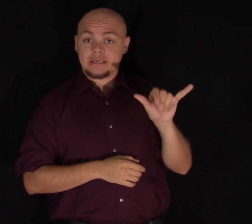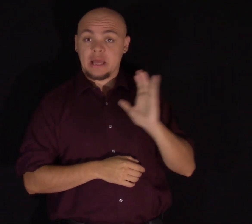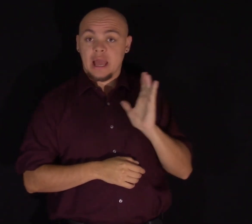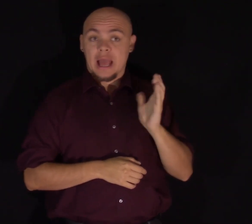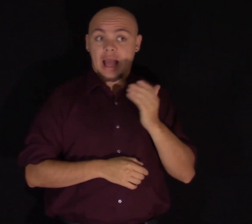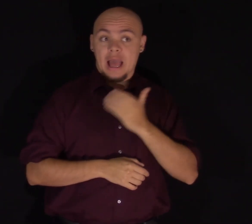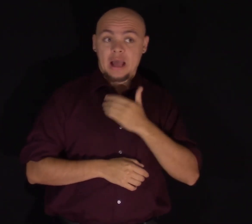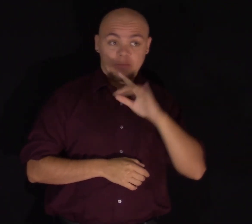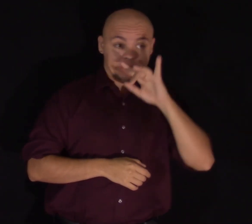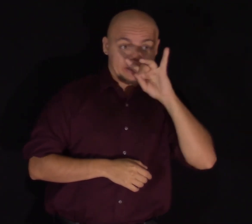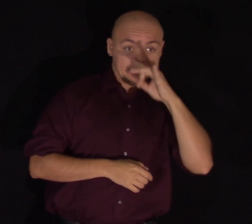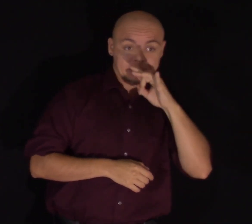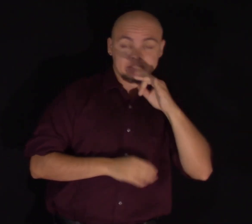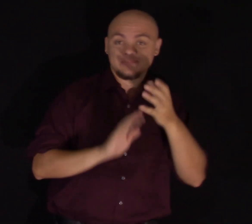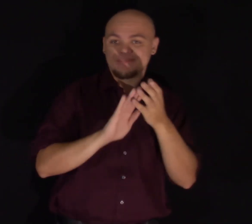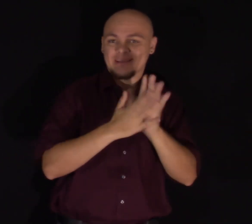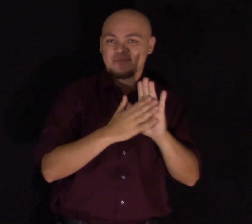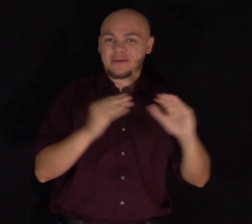grittier. Thank you.